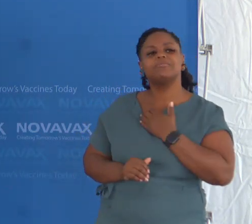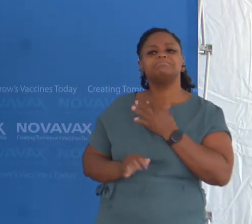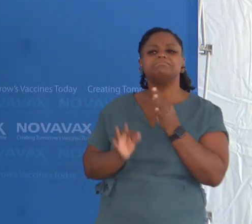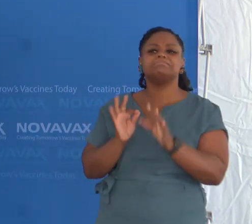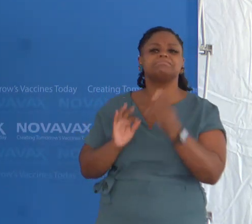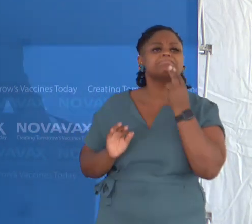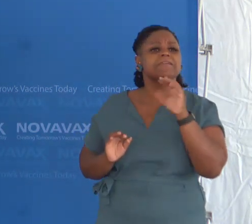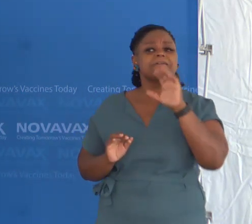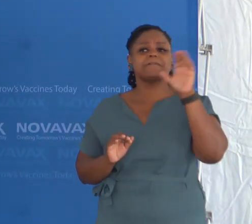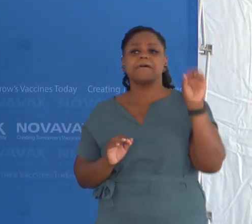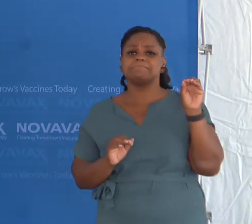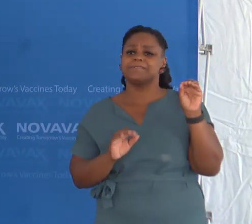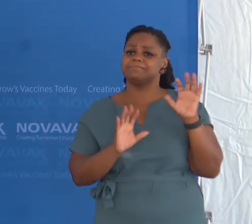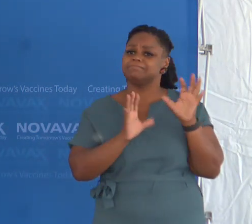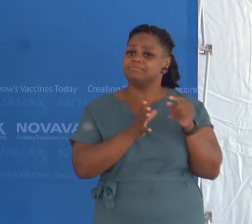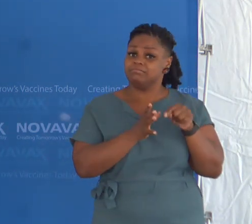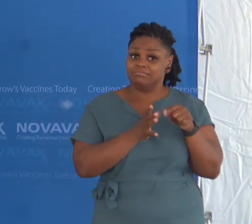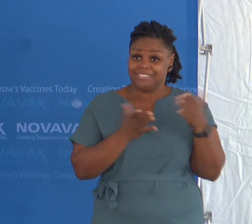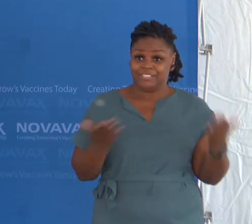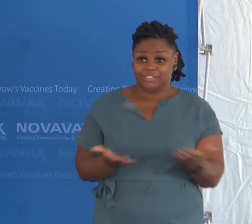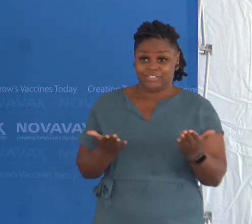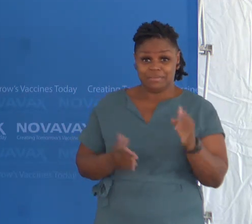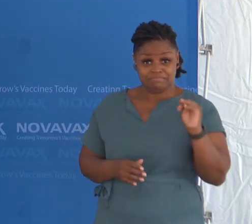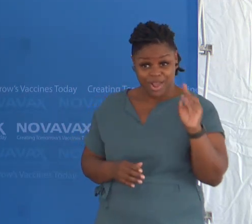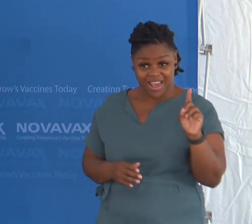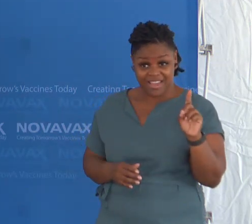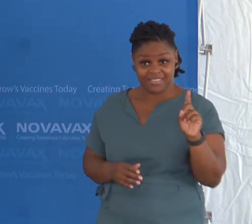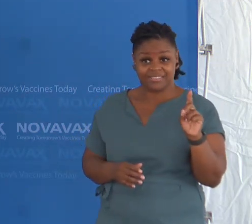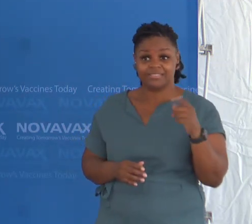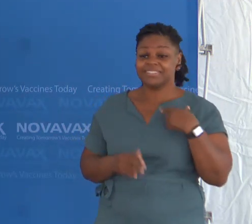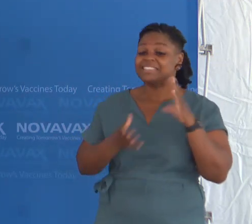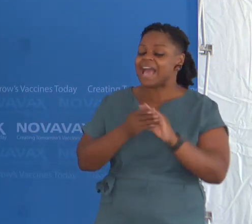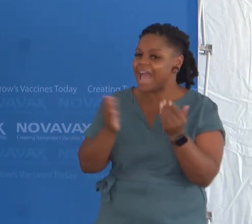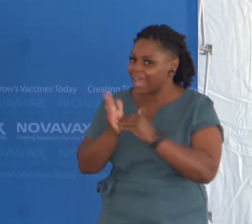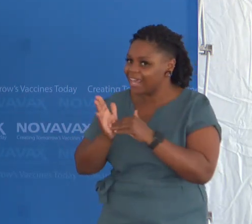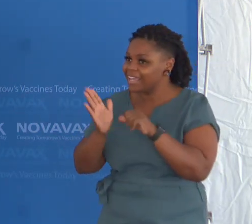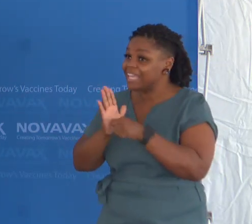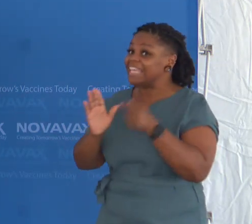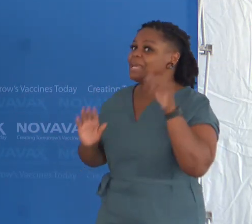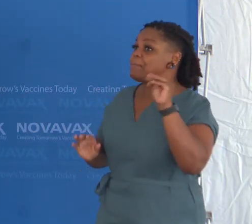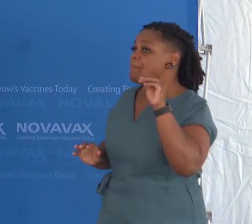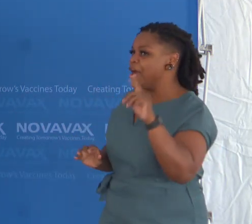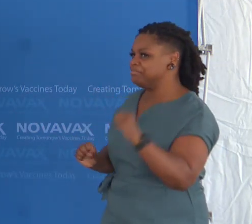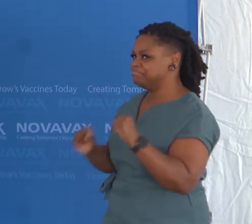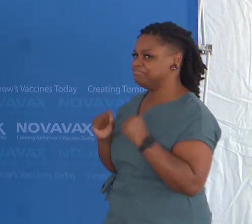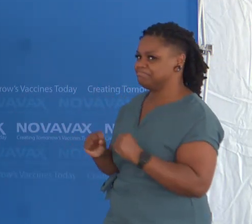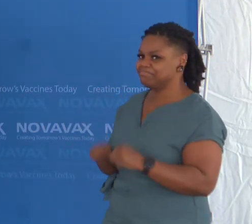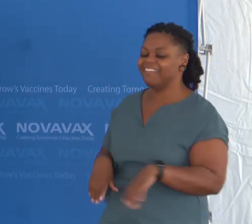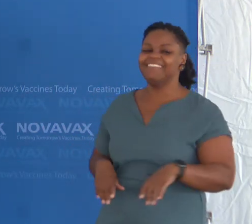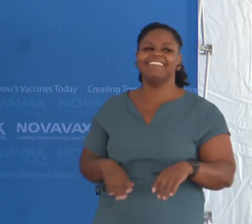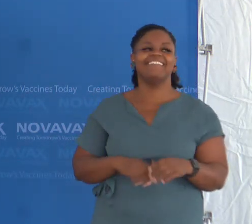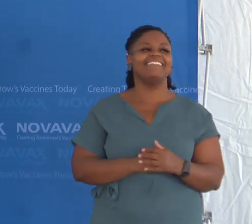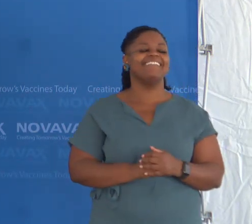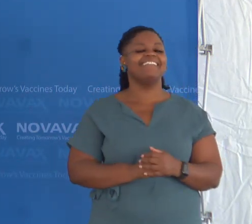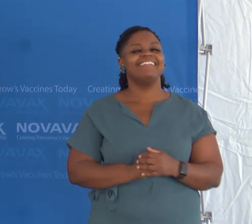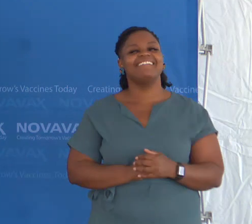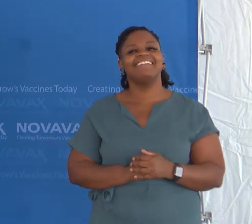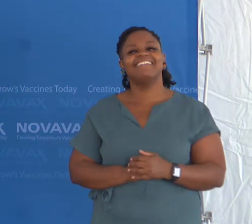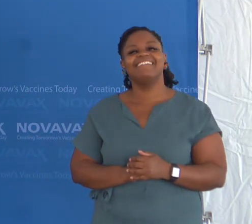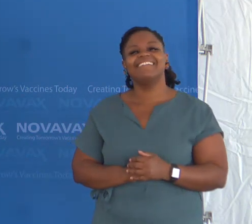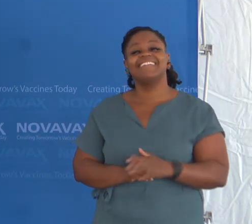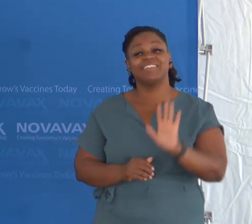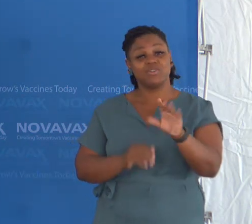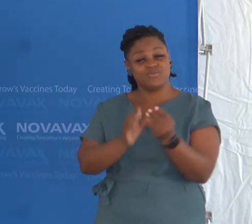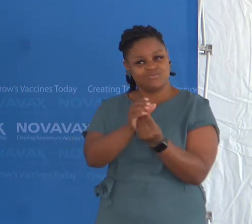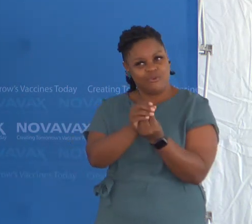has headquartered in Maryland. I'll reiterate that. is grown from about 100 people